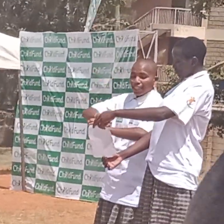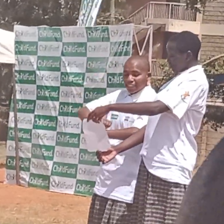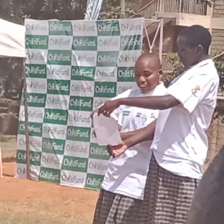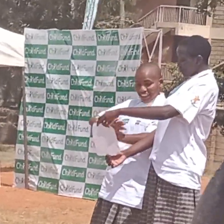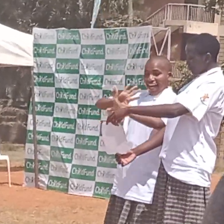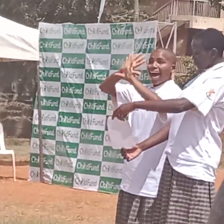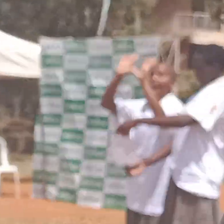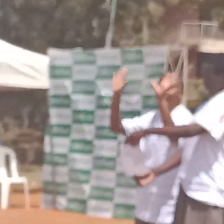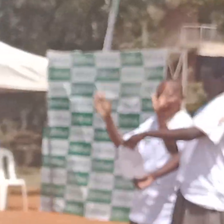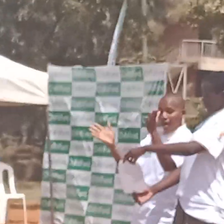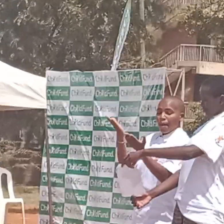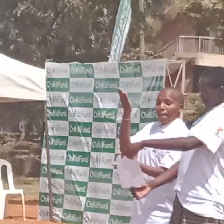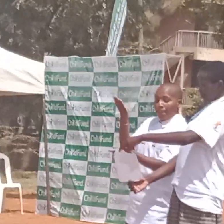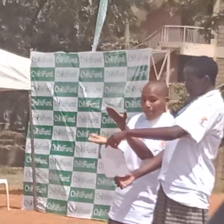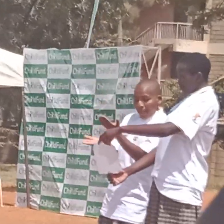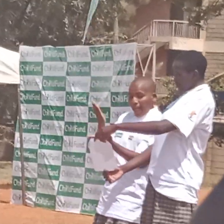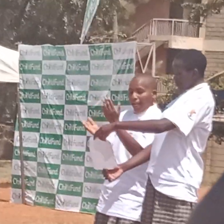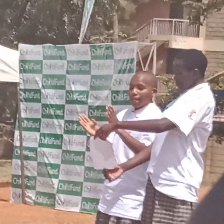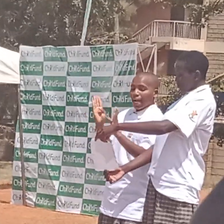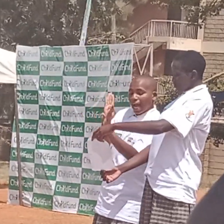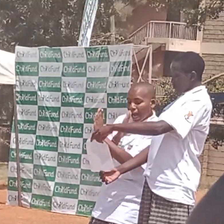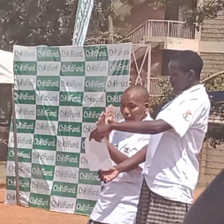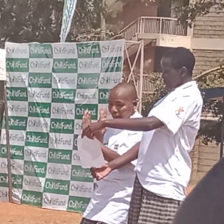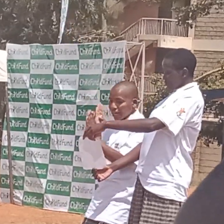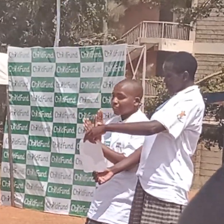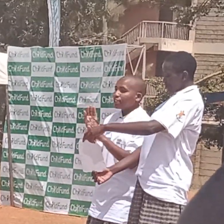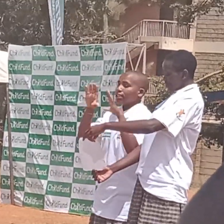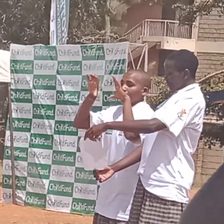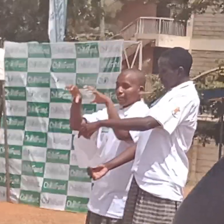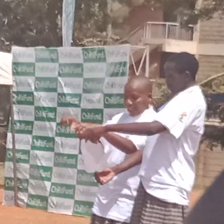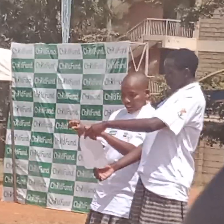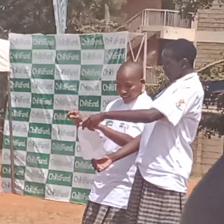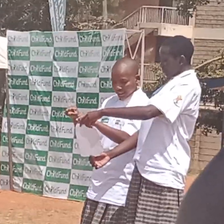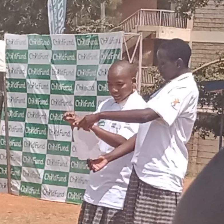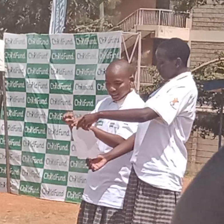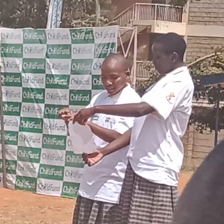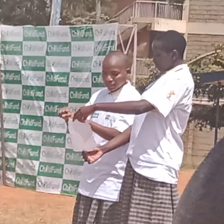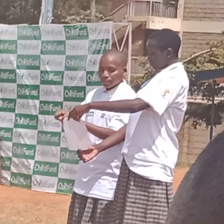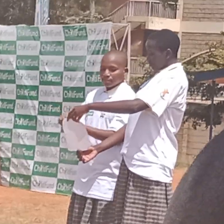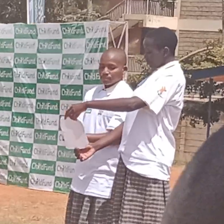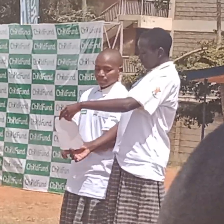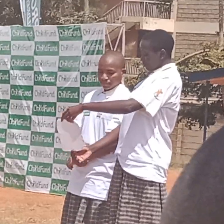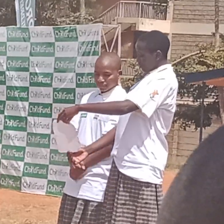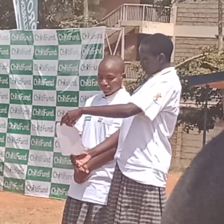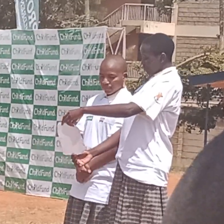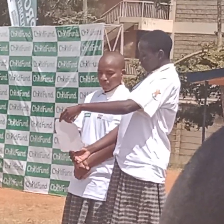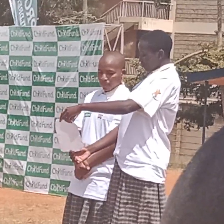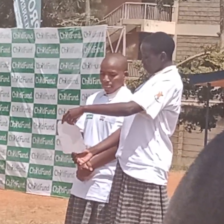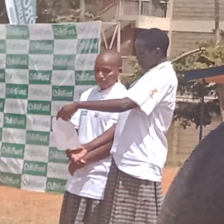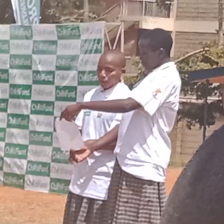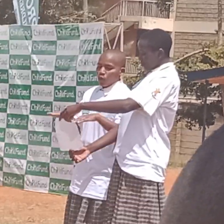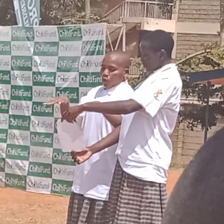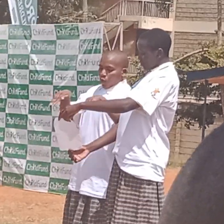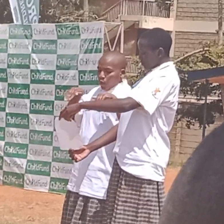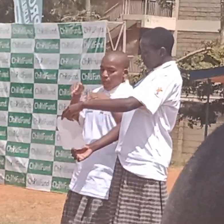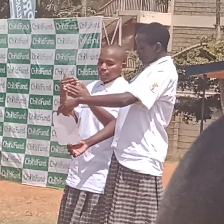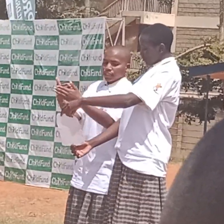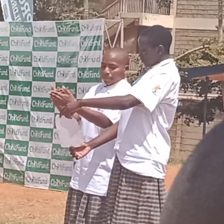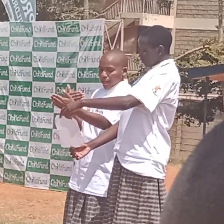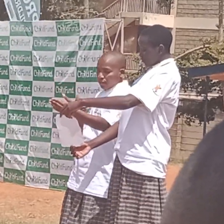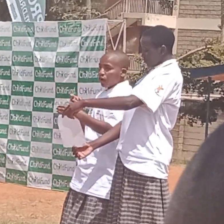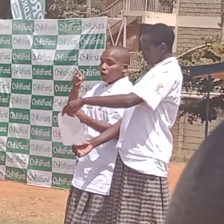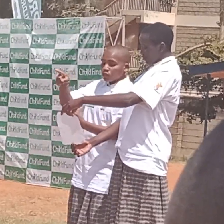Links that shame may hide a trap. Post before you fall for that.